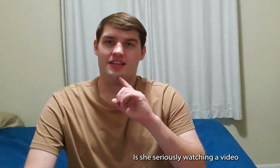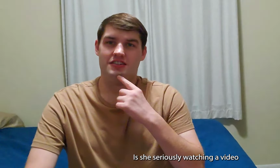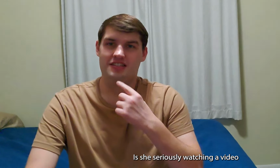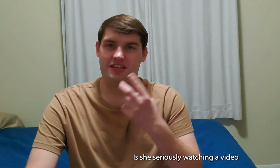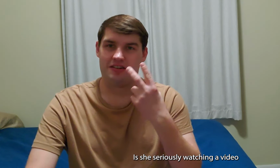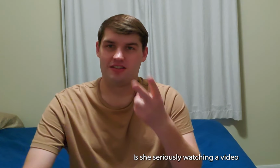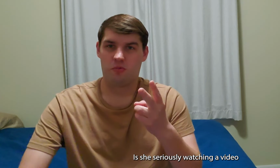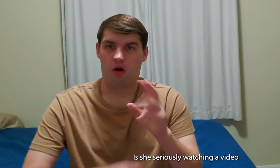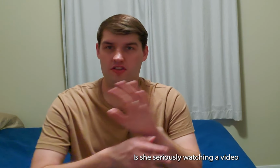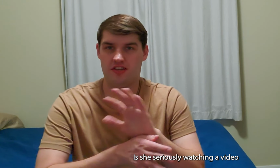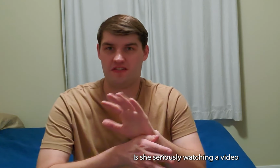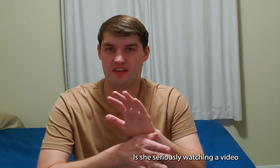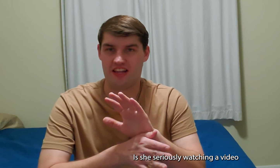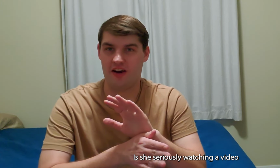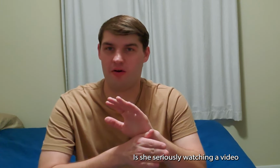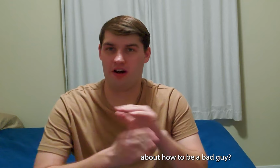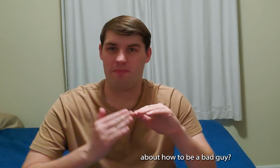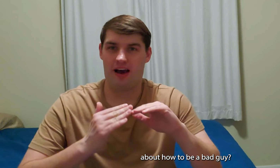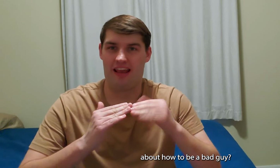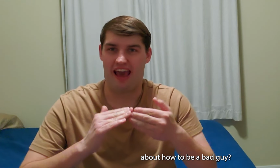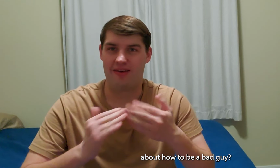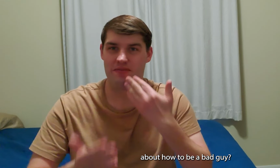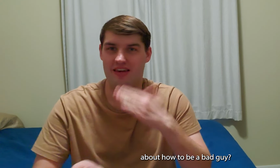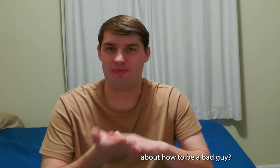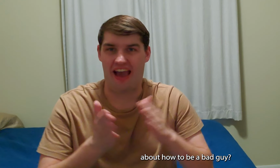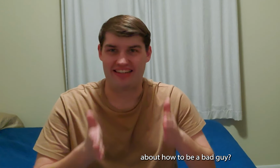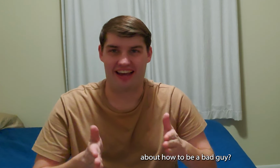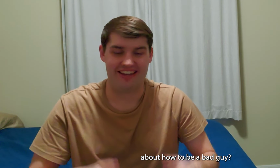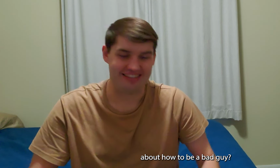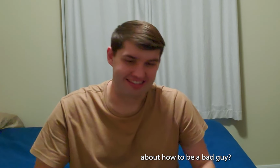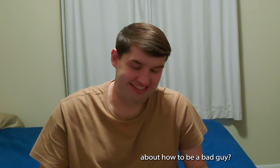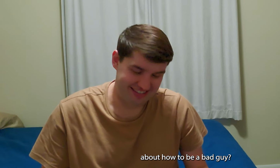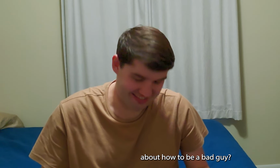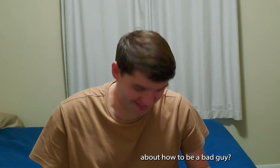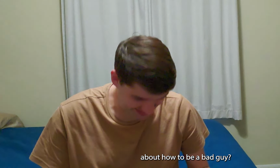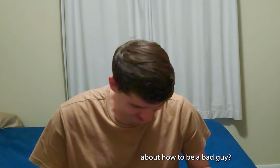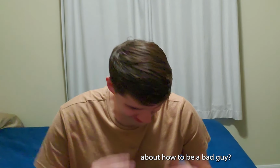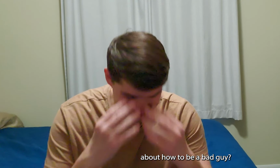Is she seriously watching a video about how to be a bad guy?